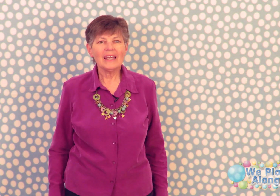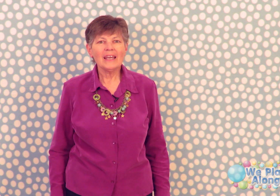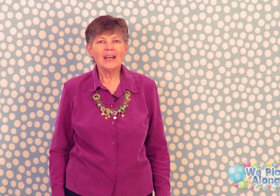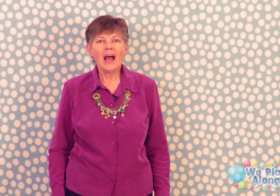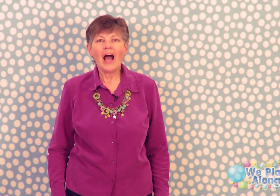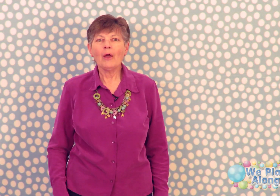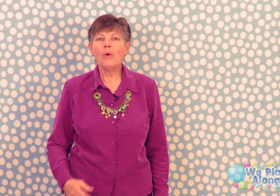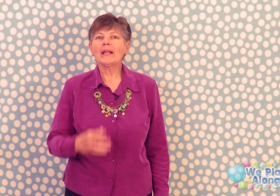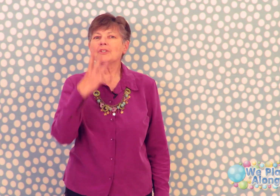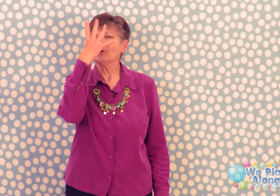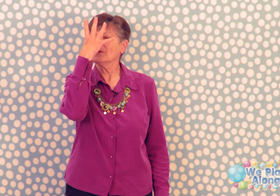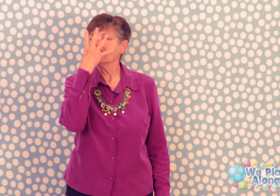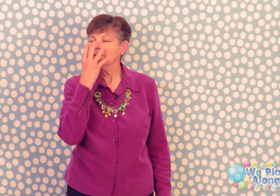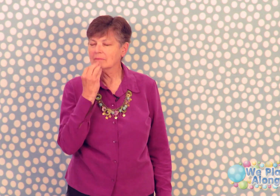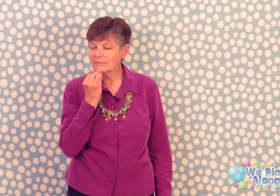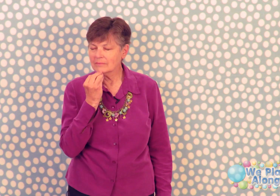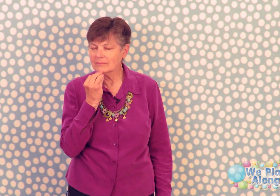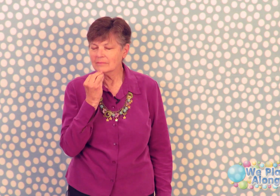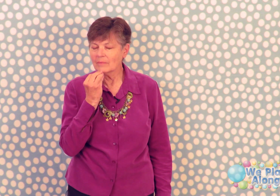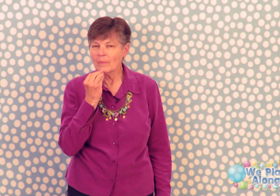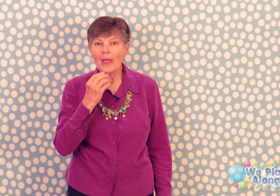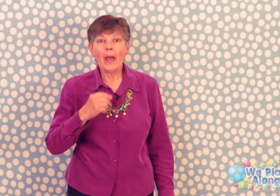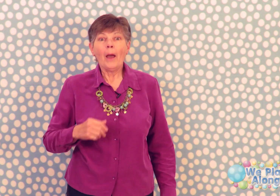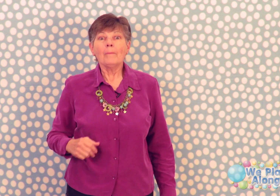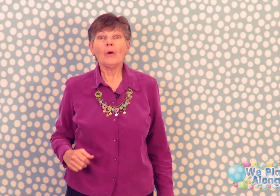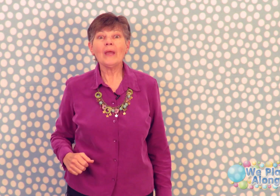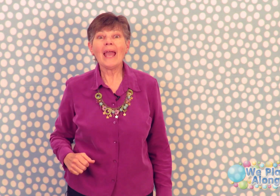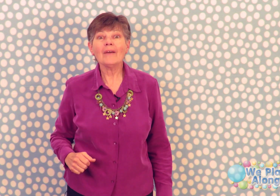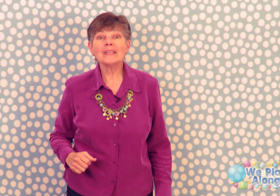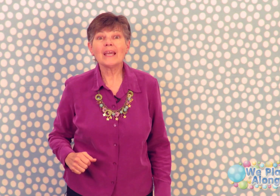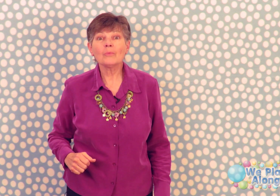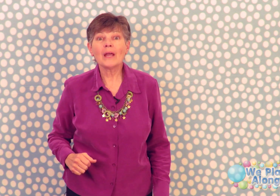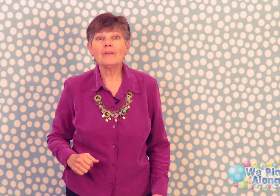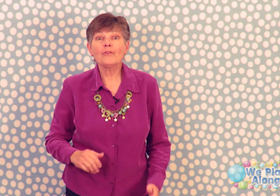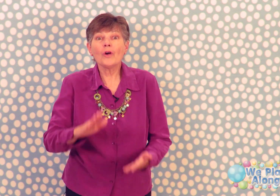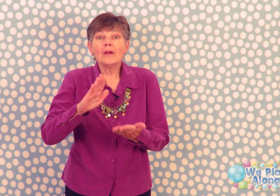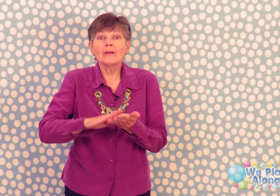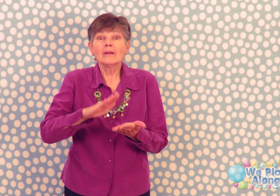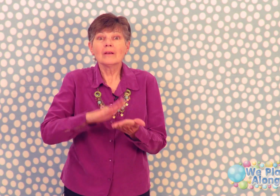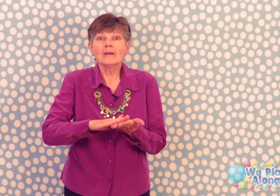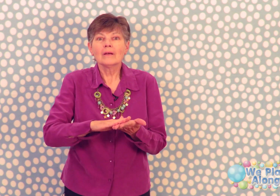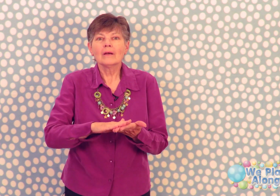"Shelley, I want to, but we have to get ready for,